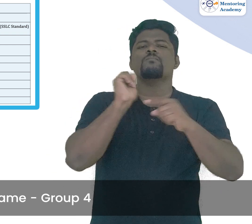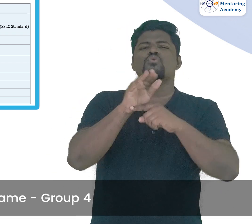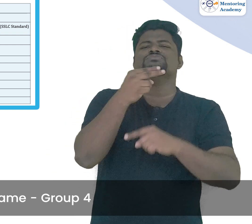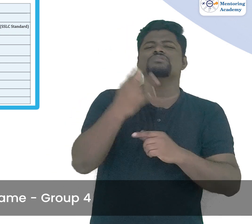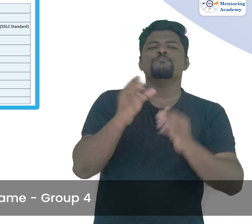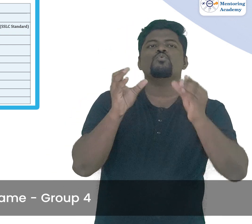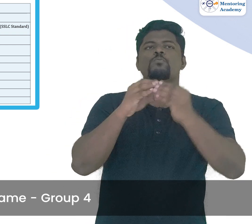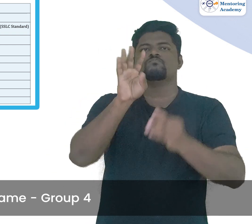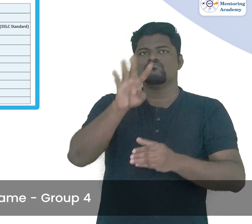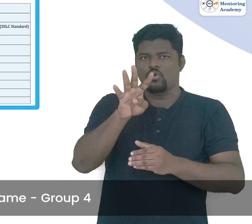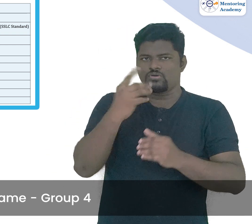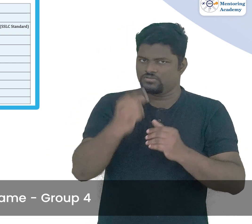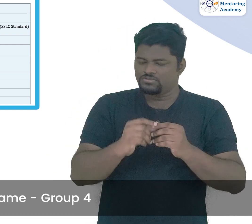Post name, Group 4.